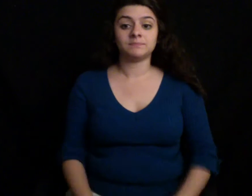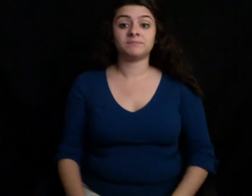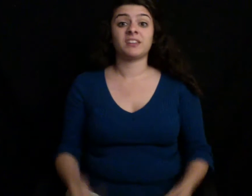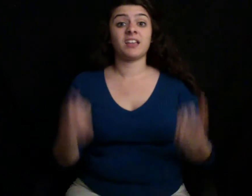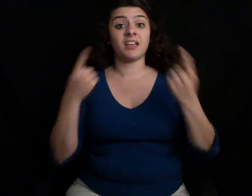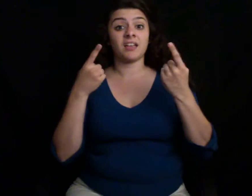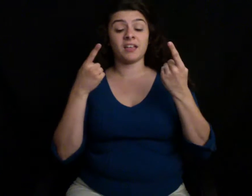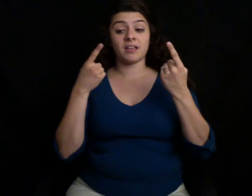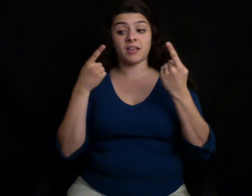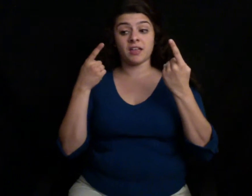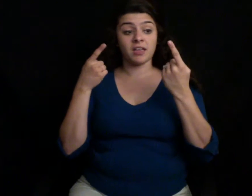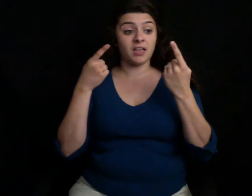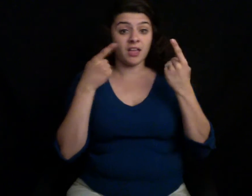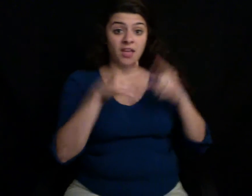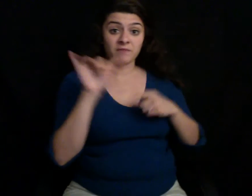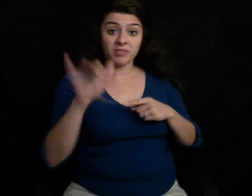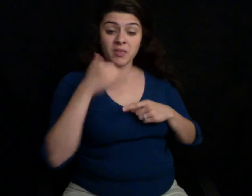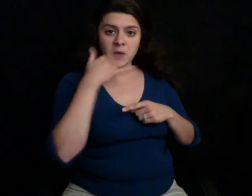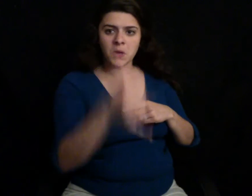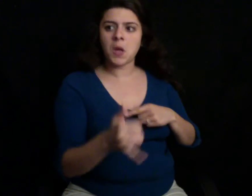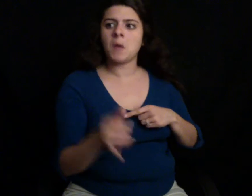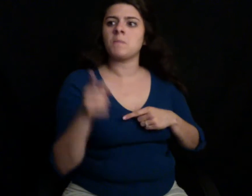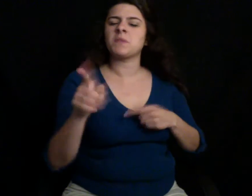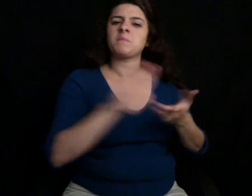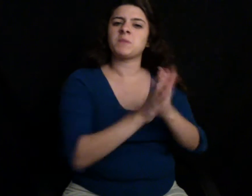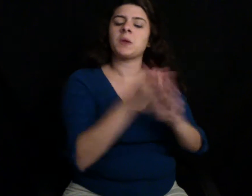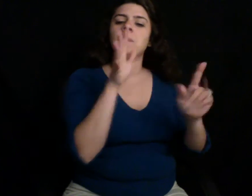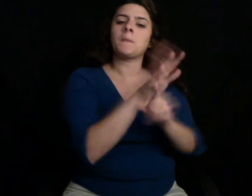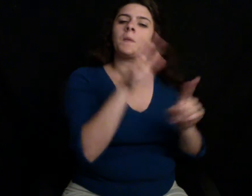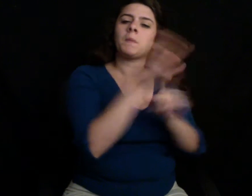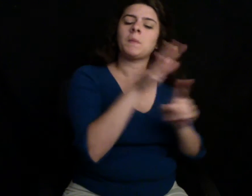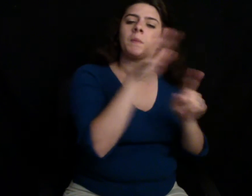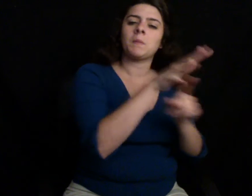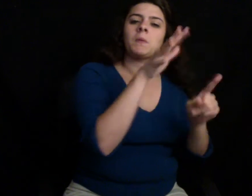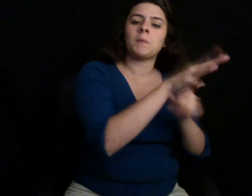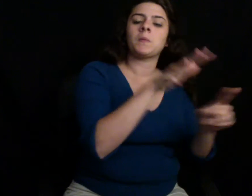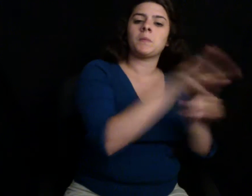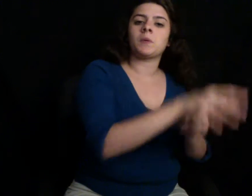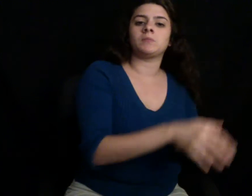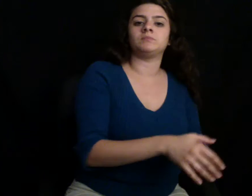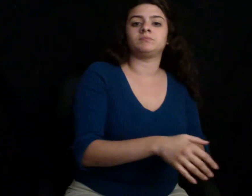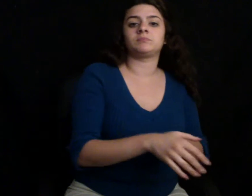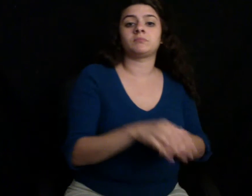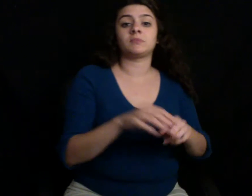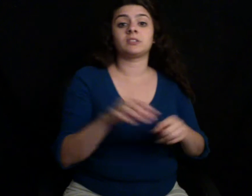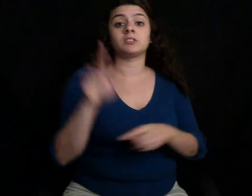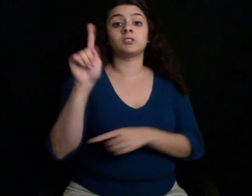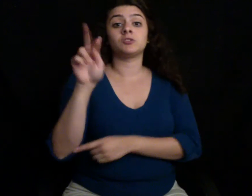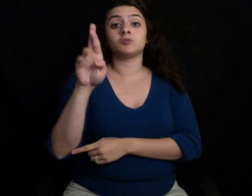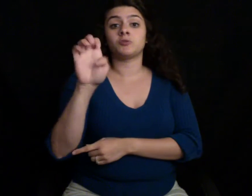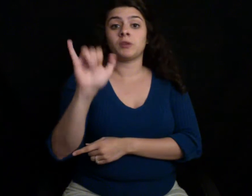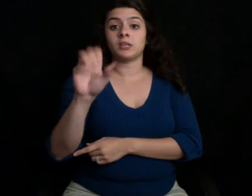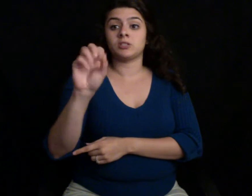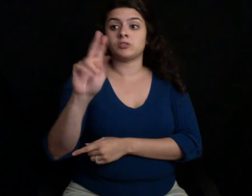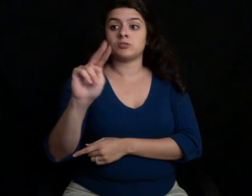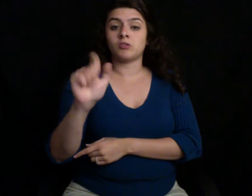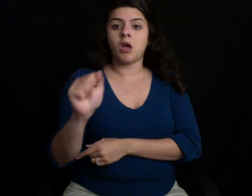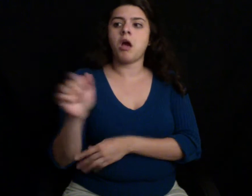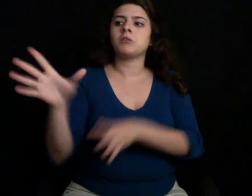as a musician. He rose his way up the ranks by writing verses for established major label acts like Trey Songz. Though he was finally making a career out of